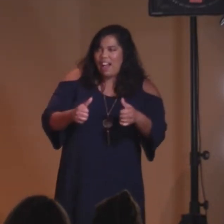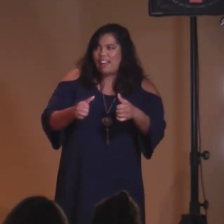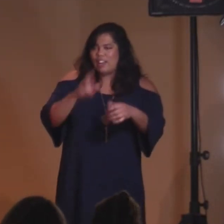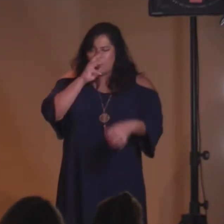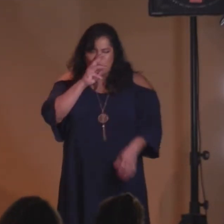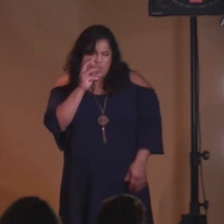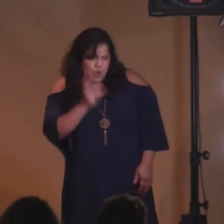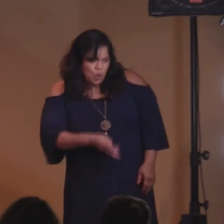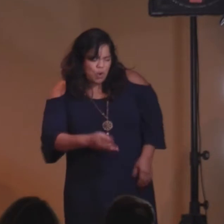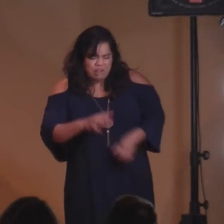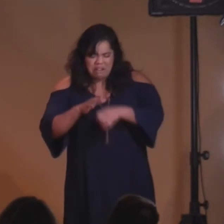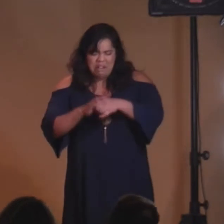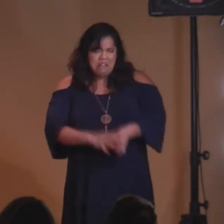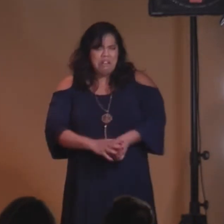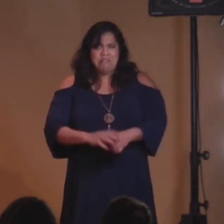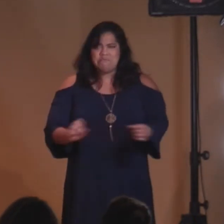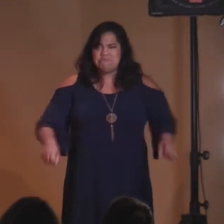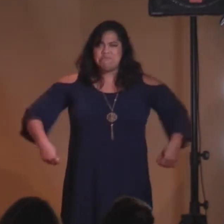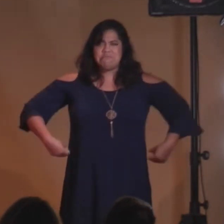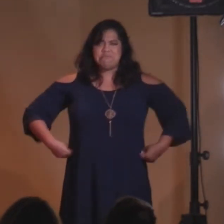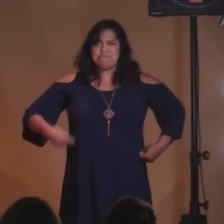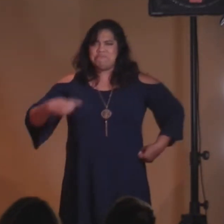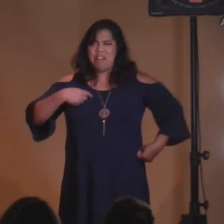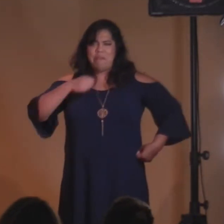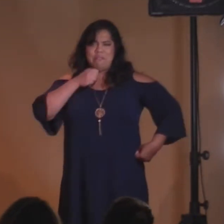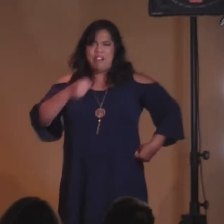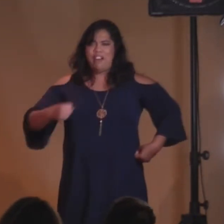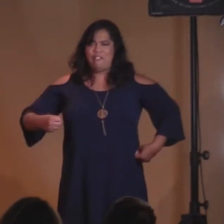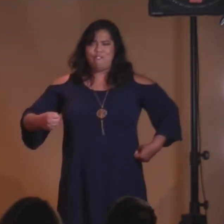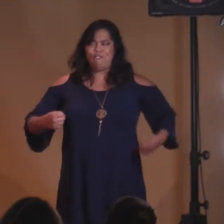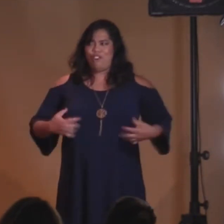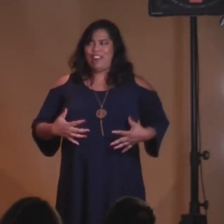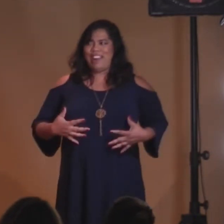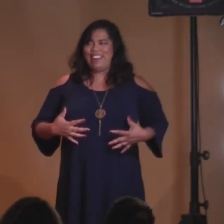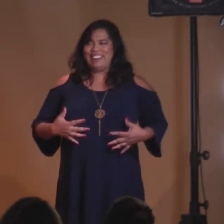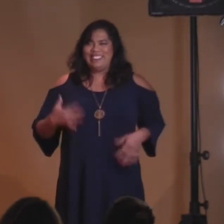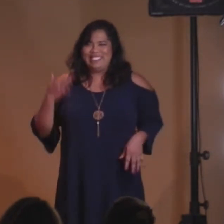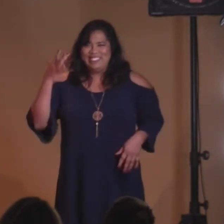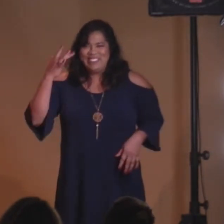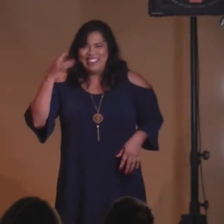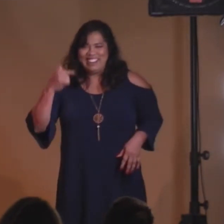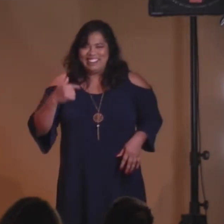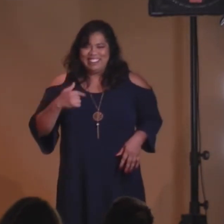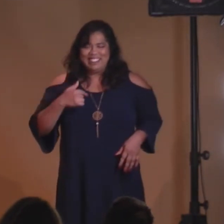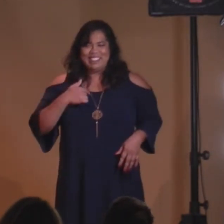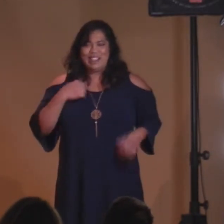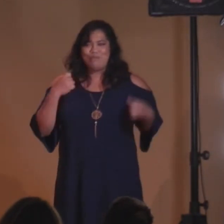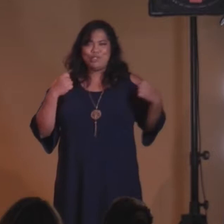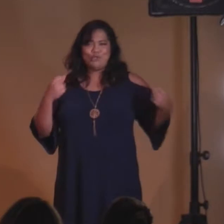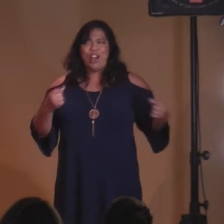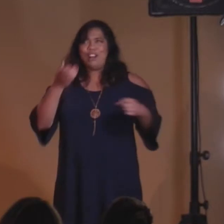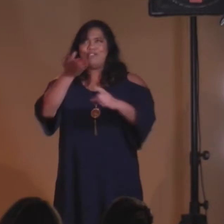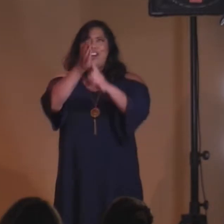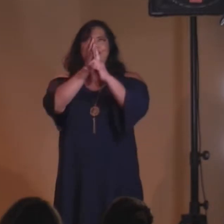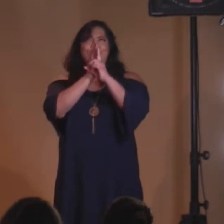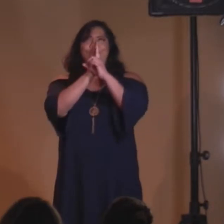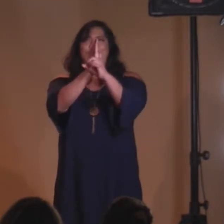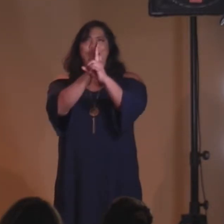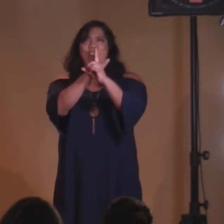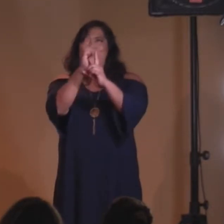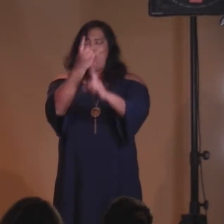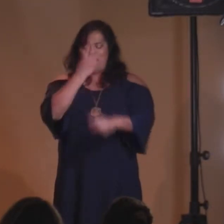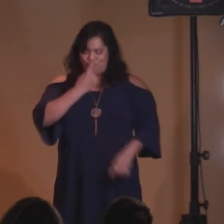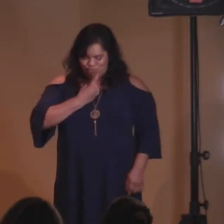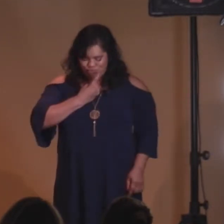not afraid, I'm fearless. Because I know God is everything there is. There's only one, and it is